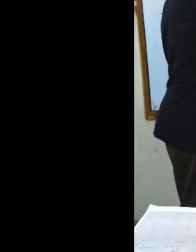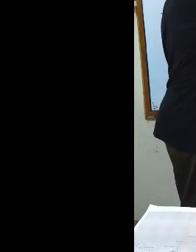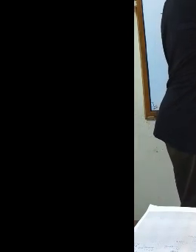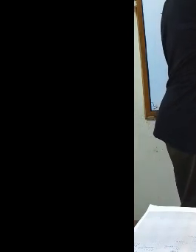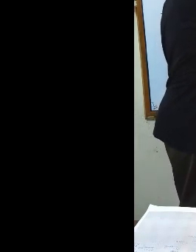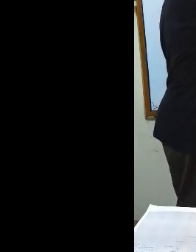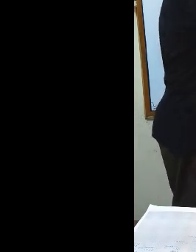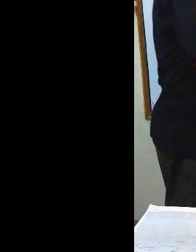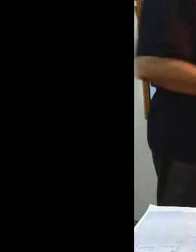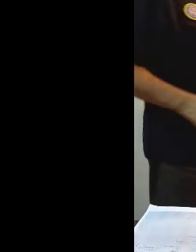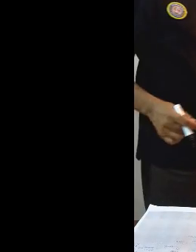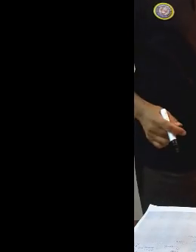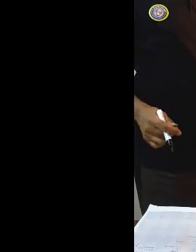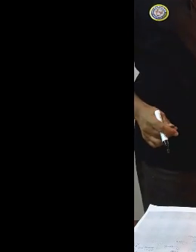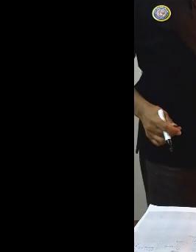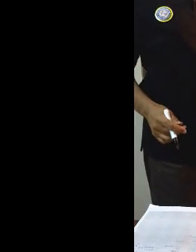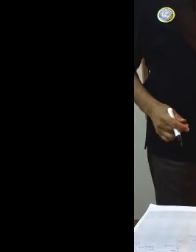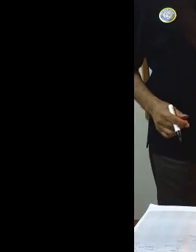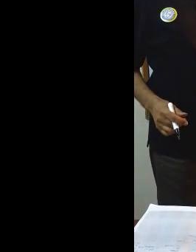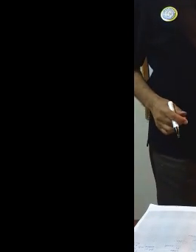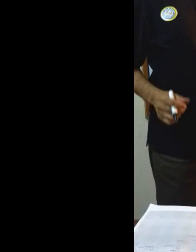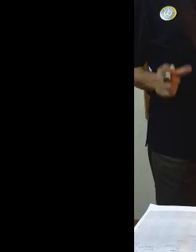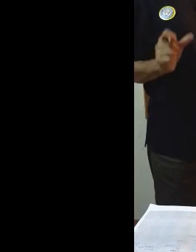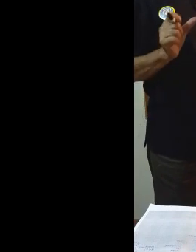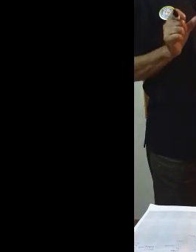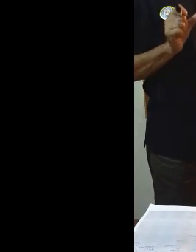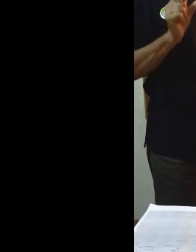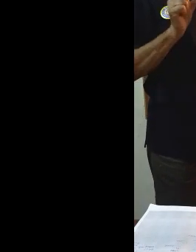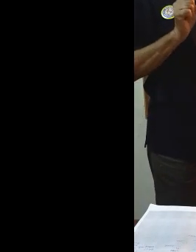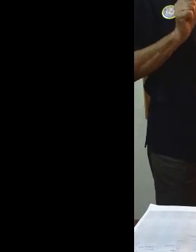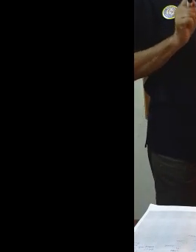230 volts. It is